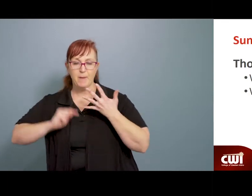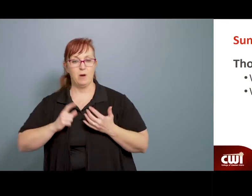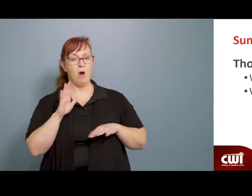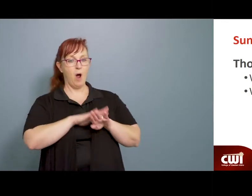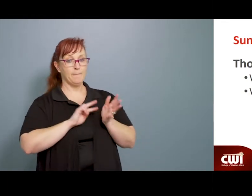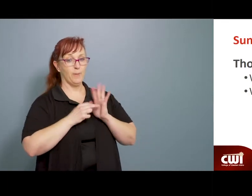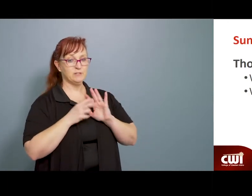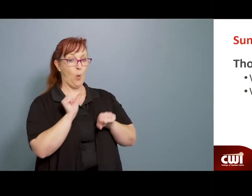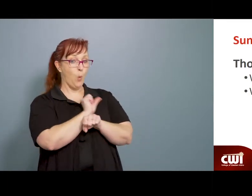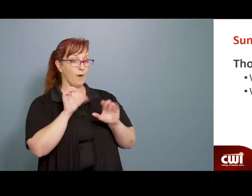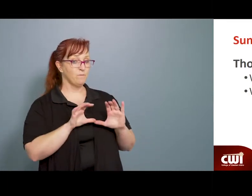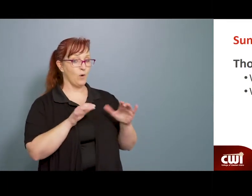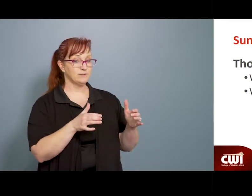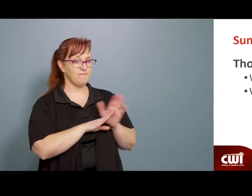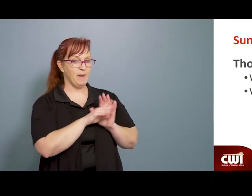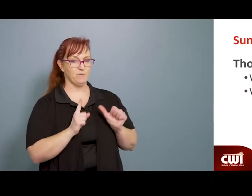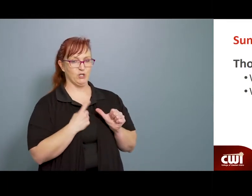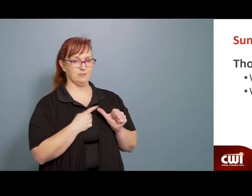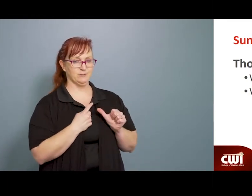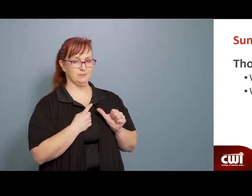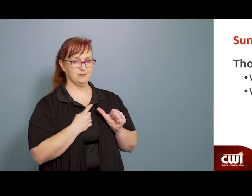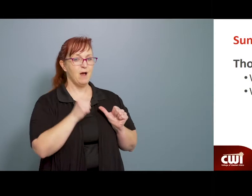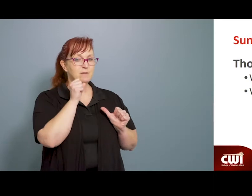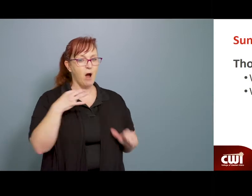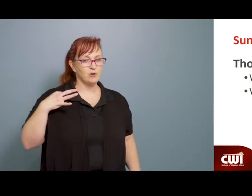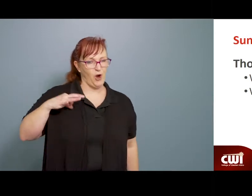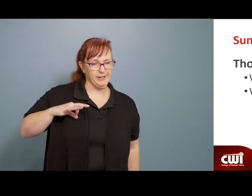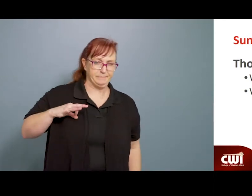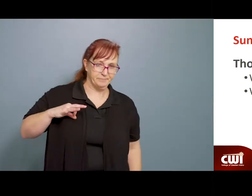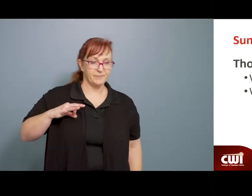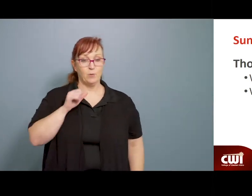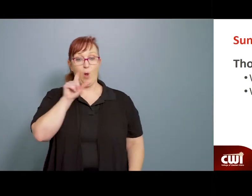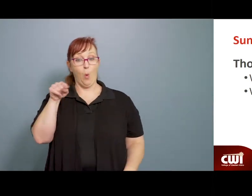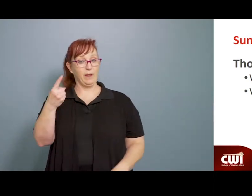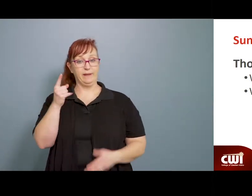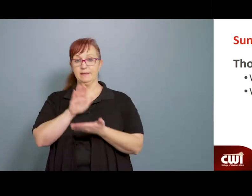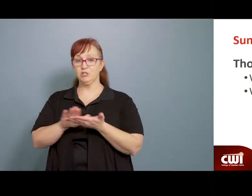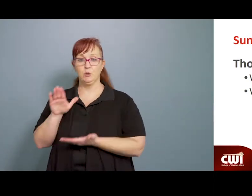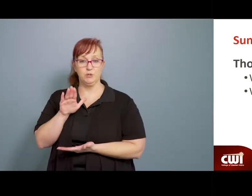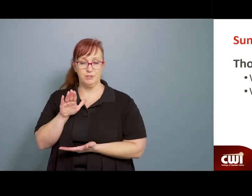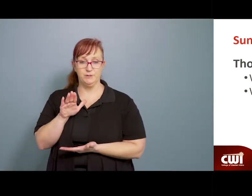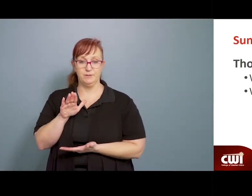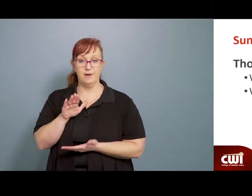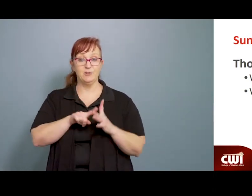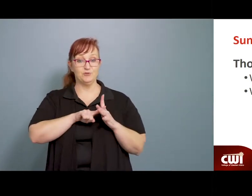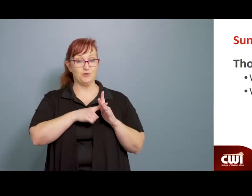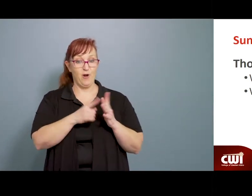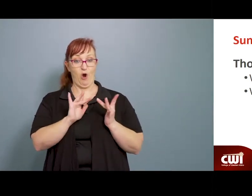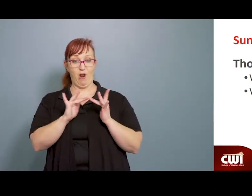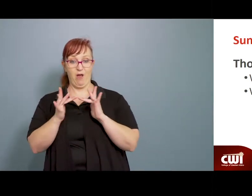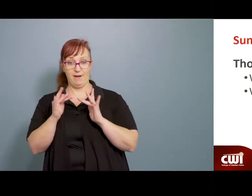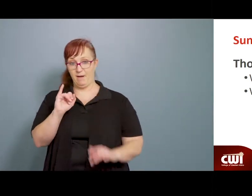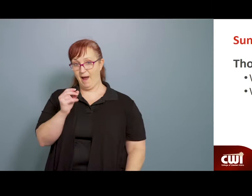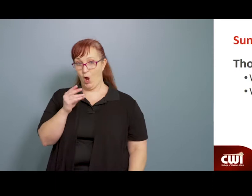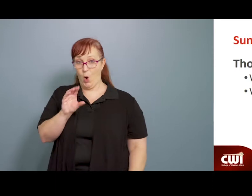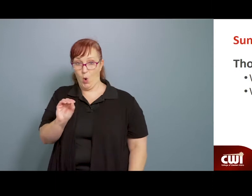our workforce development first, which is non-credit. We are the only institution launching Online Idaho